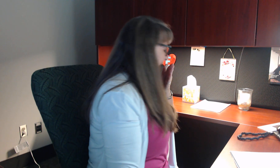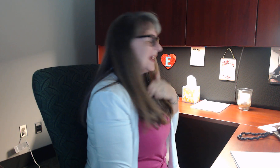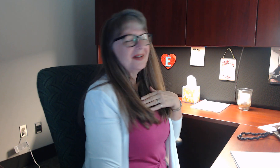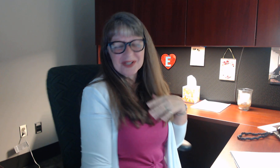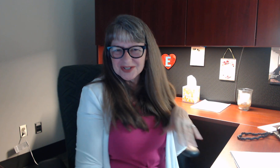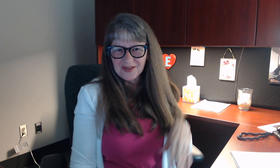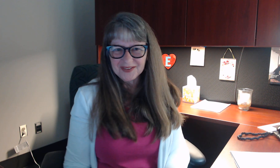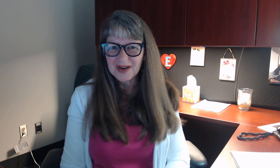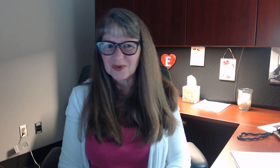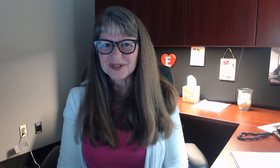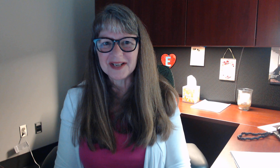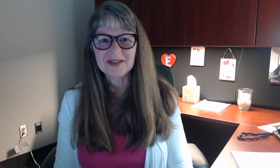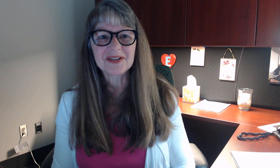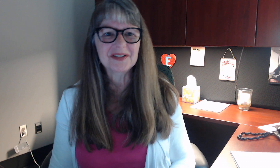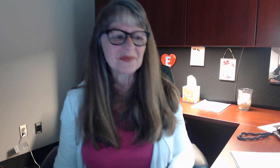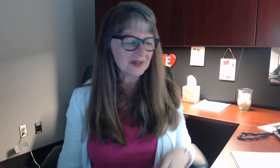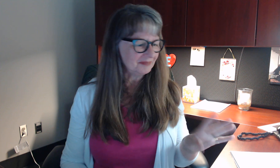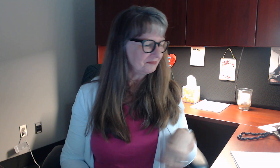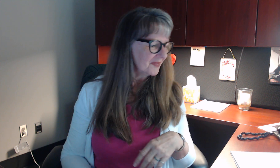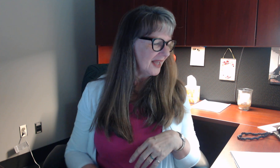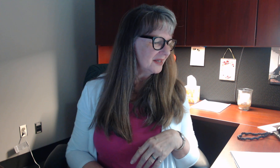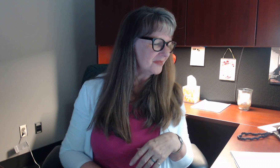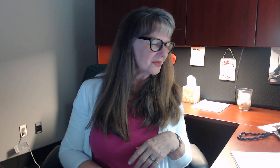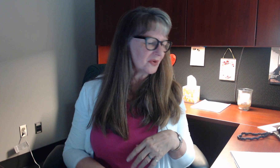I'm so sorry, you got more in sign language than you wanted. So screen.